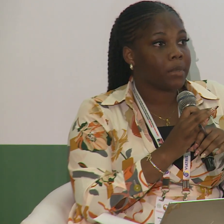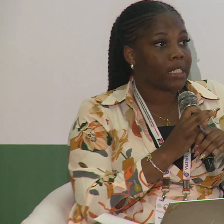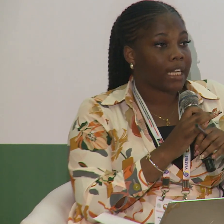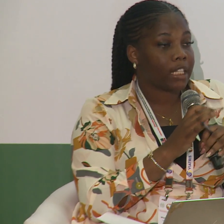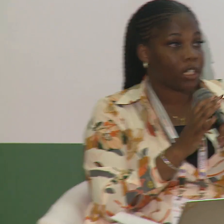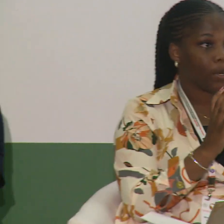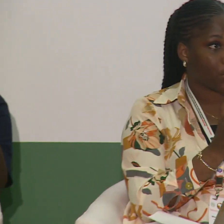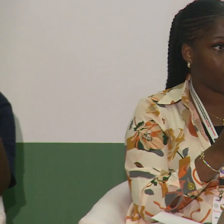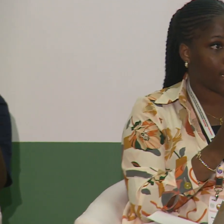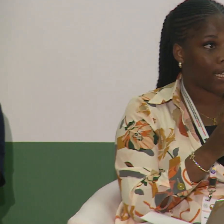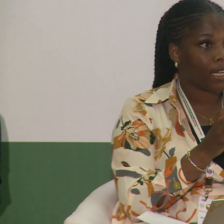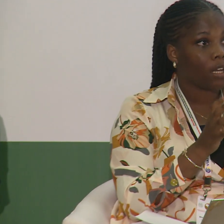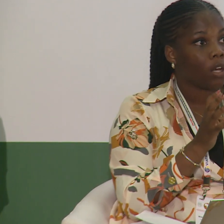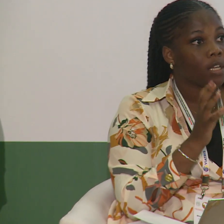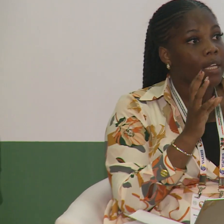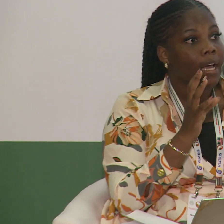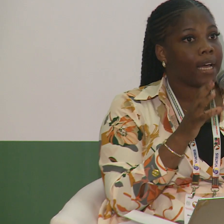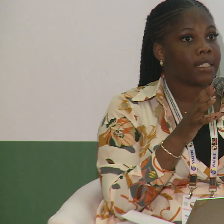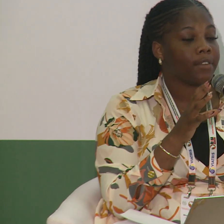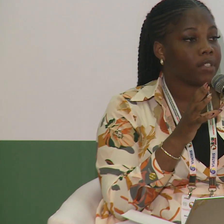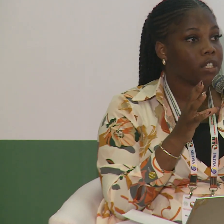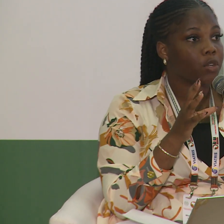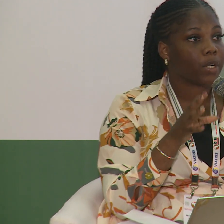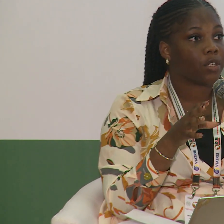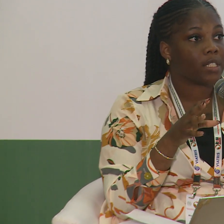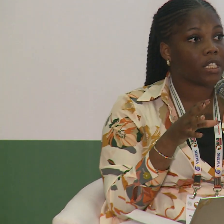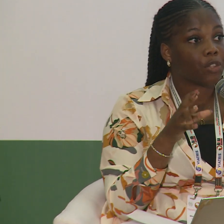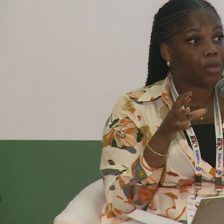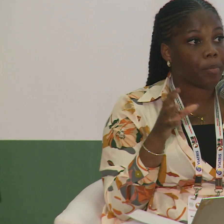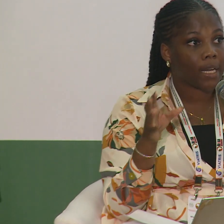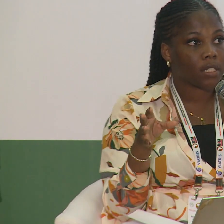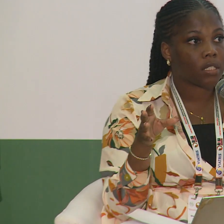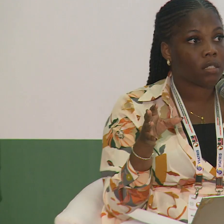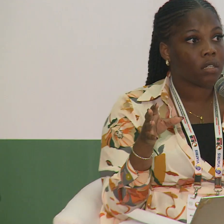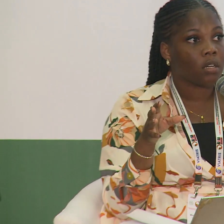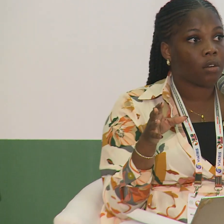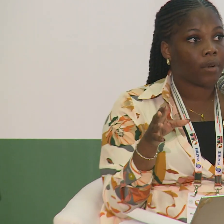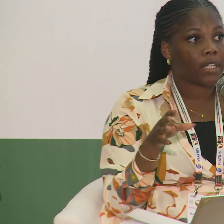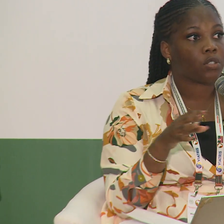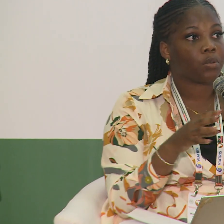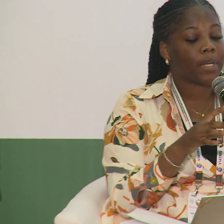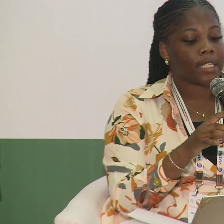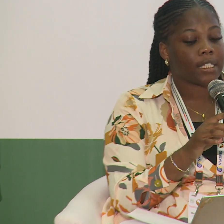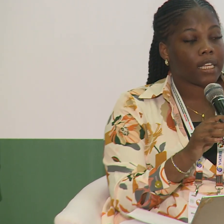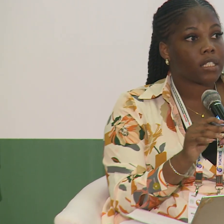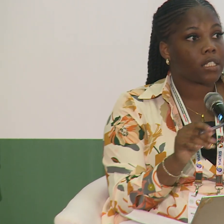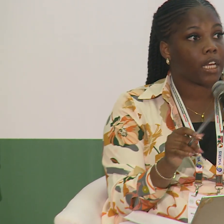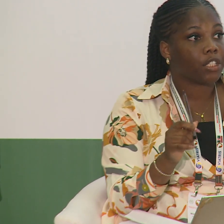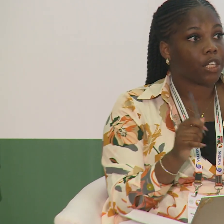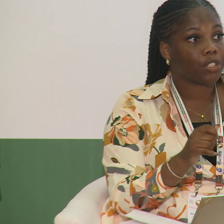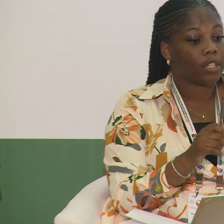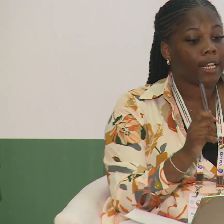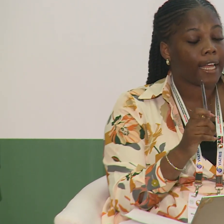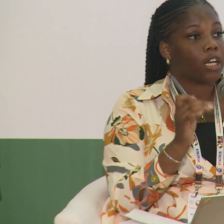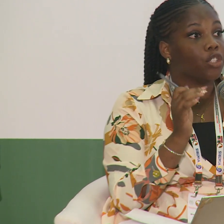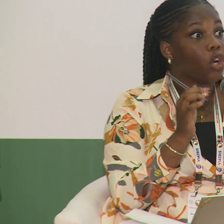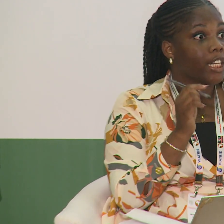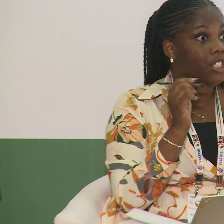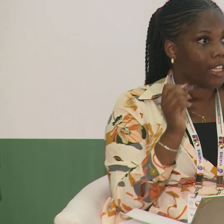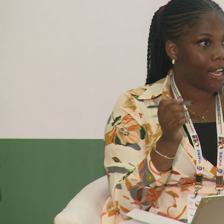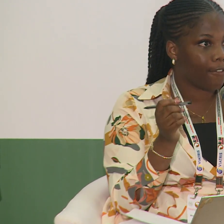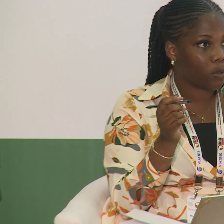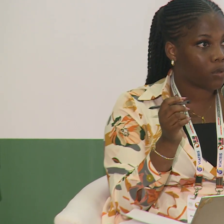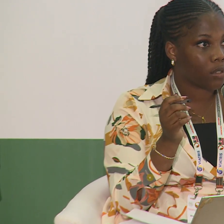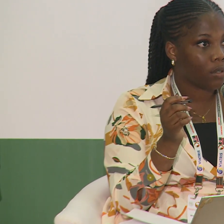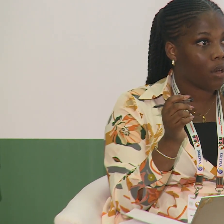we administered a questionnaire that had 17 questions in 3 parts, right? So we assessed education, like